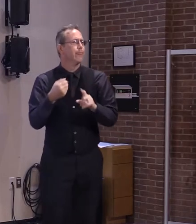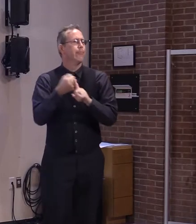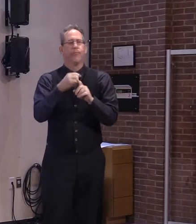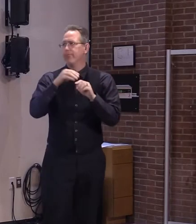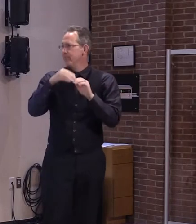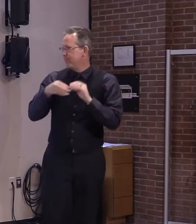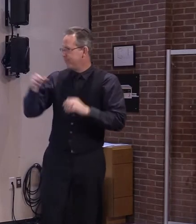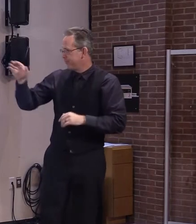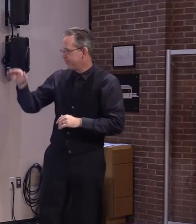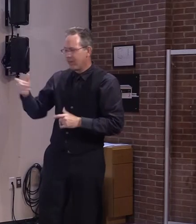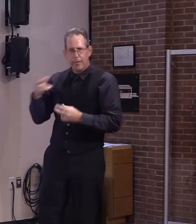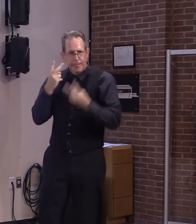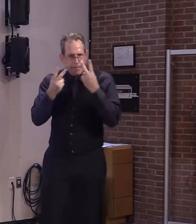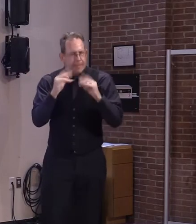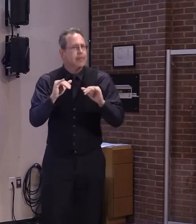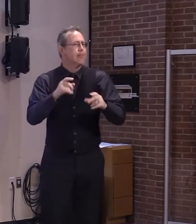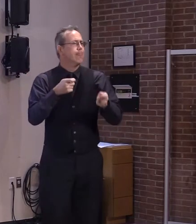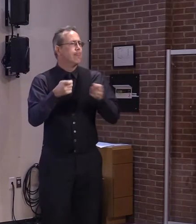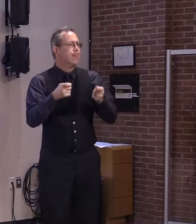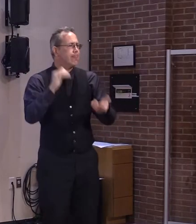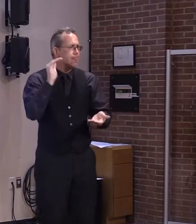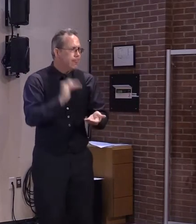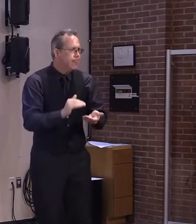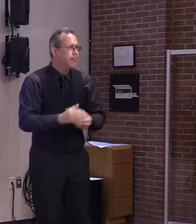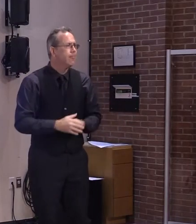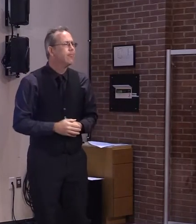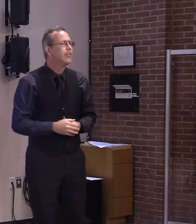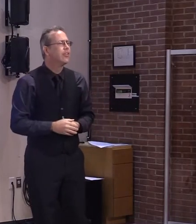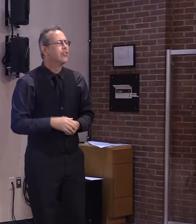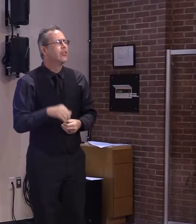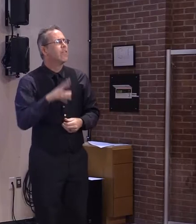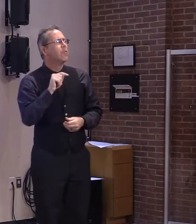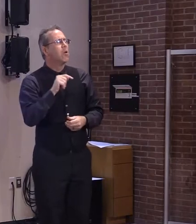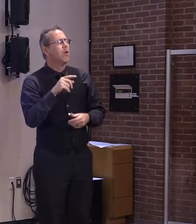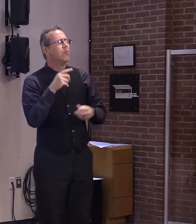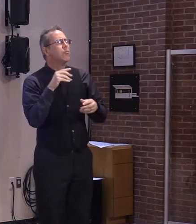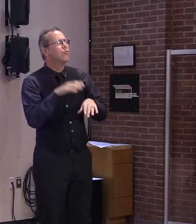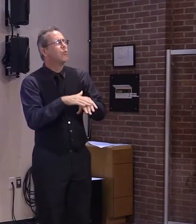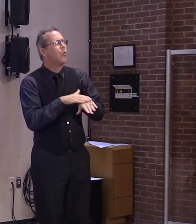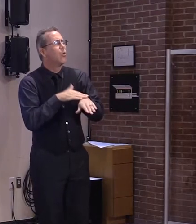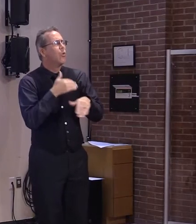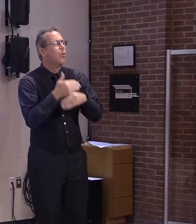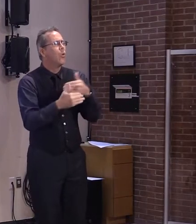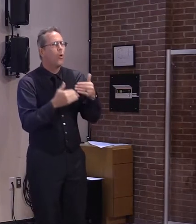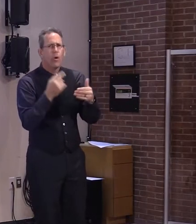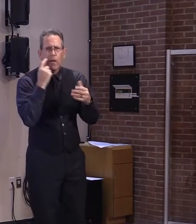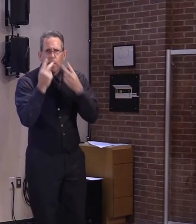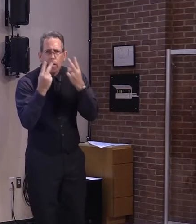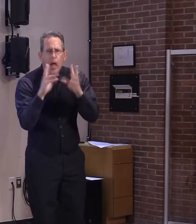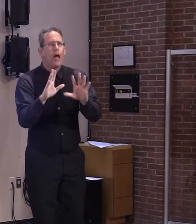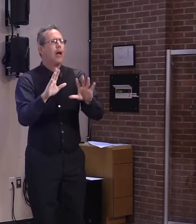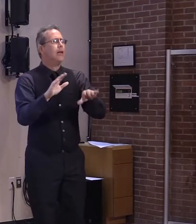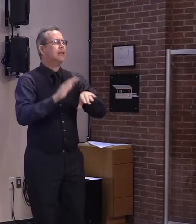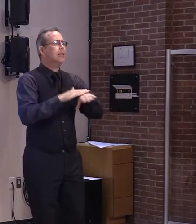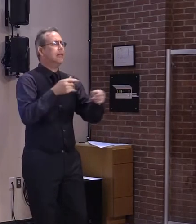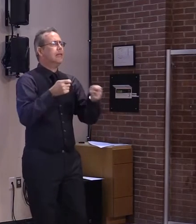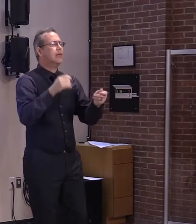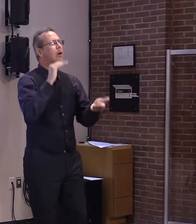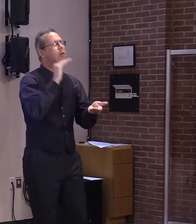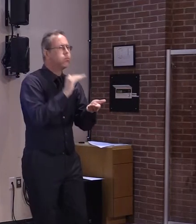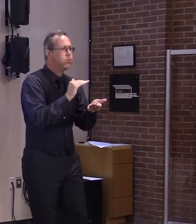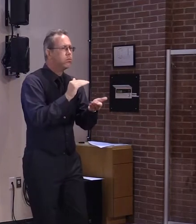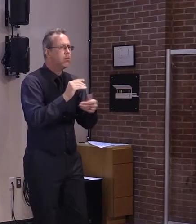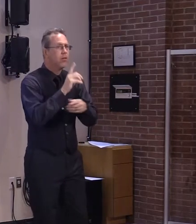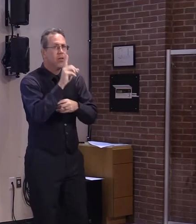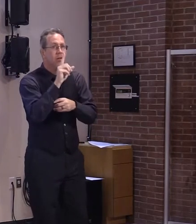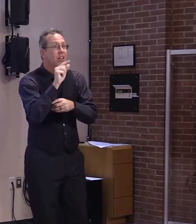Vermont, we've had a much slower progression of our case count. We have a really high vaccination rate. It's harder for the Delta variant to find unvaccinated people here in